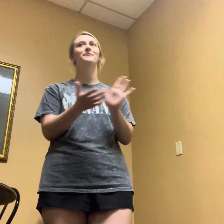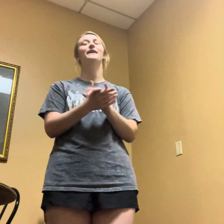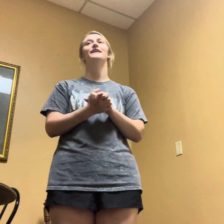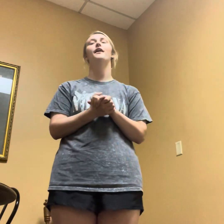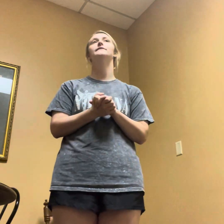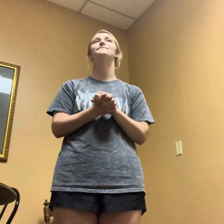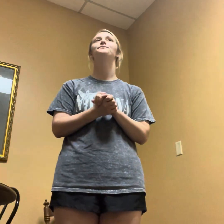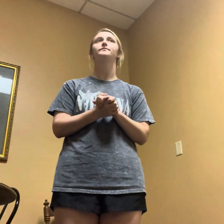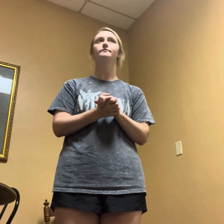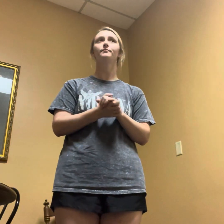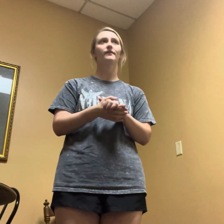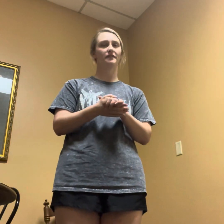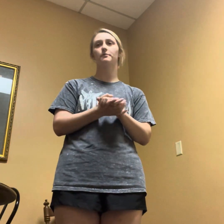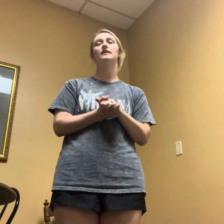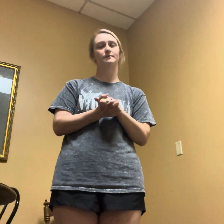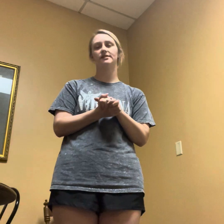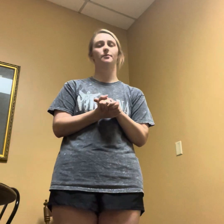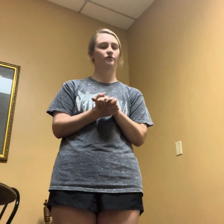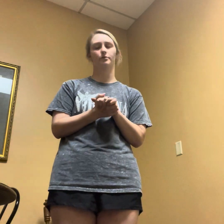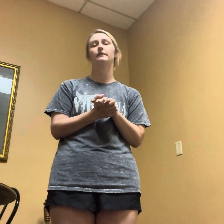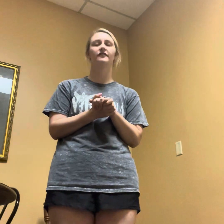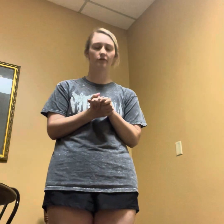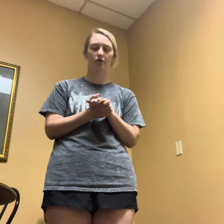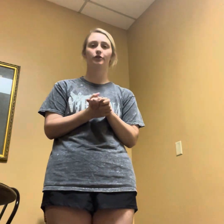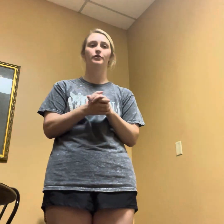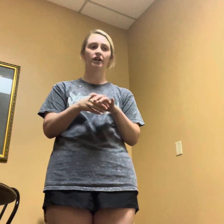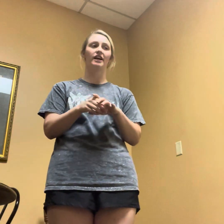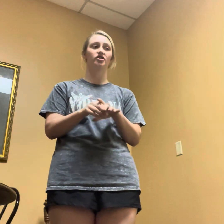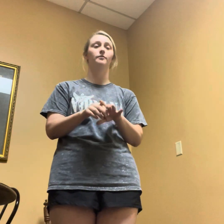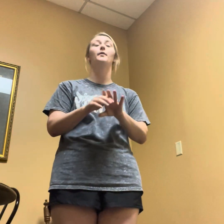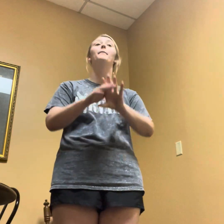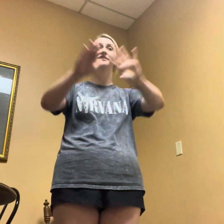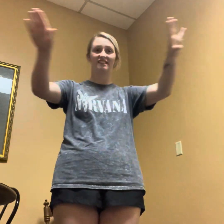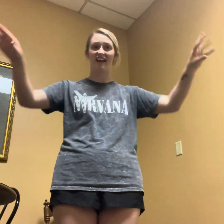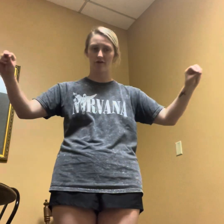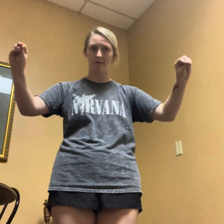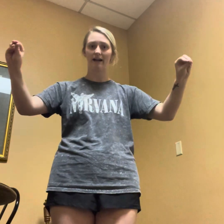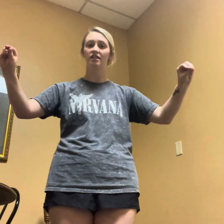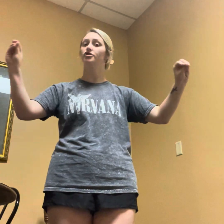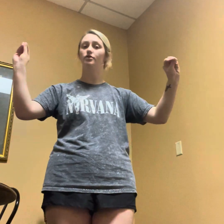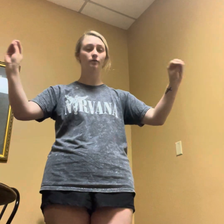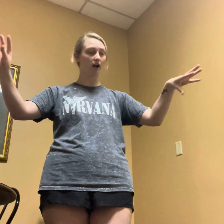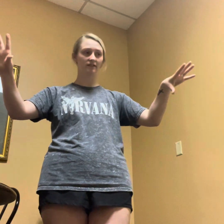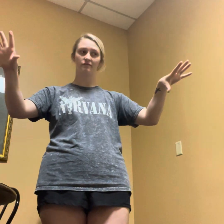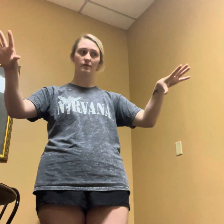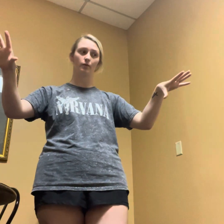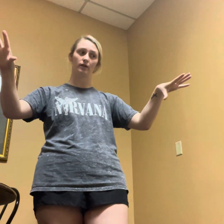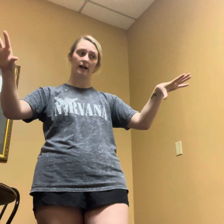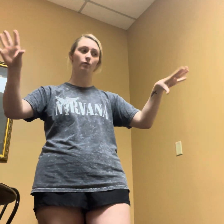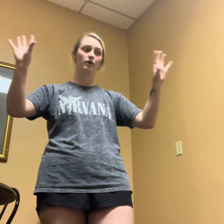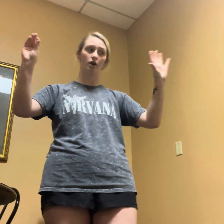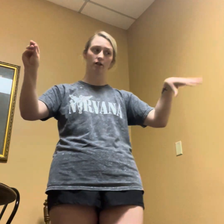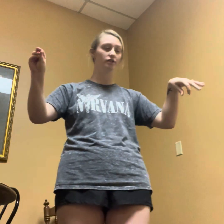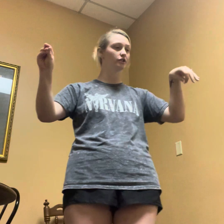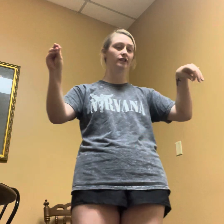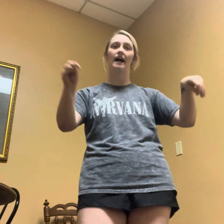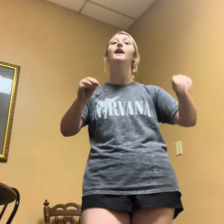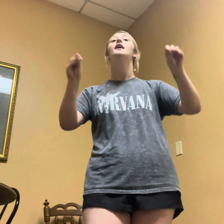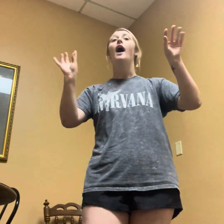but there must be some form of communication amongst everybody. Do not leave people out. We're not going to do that. I will